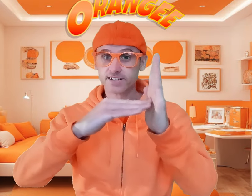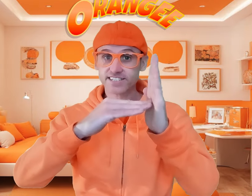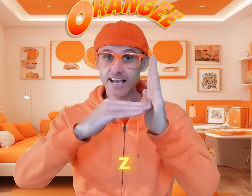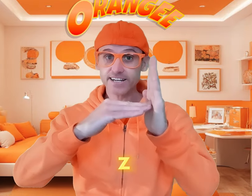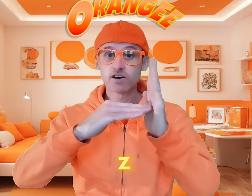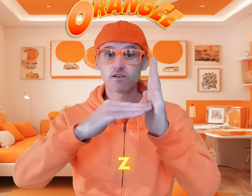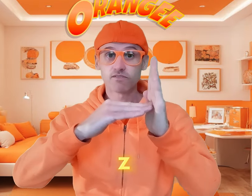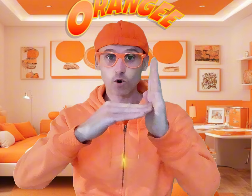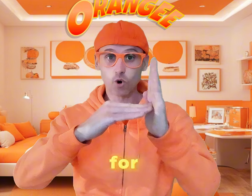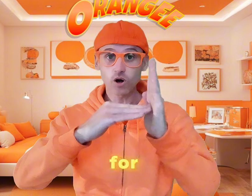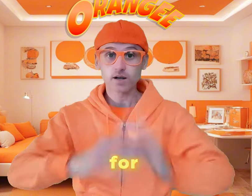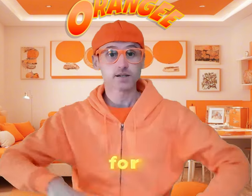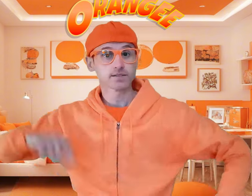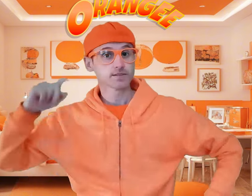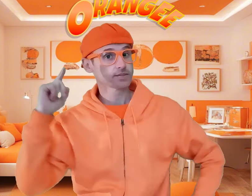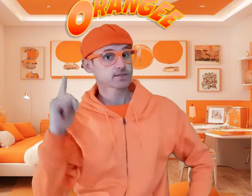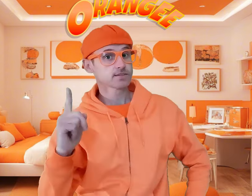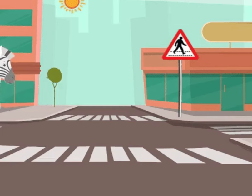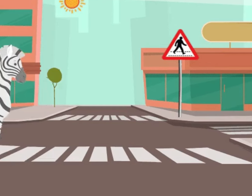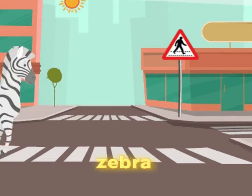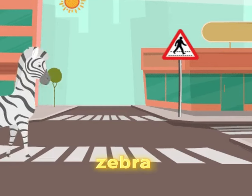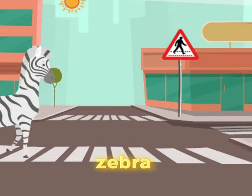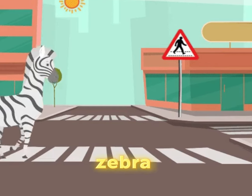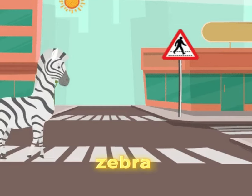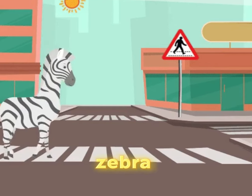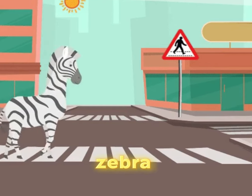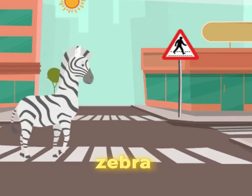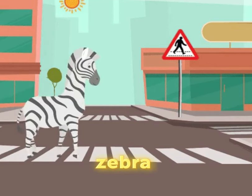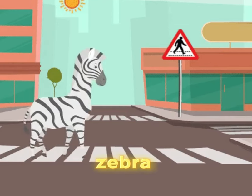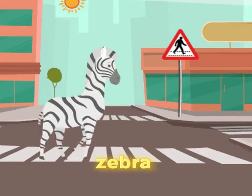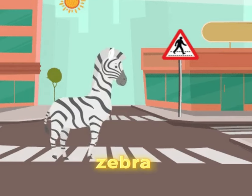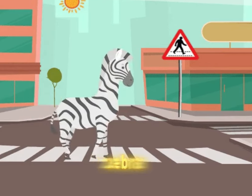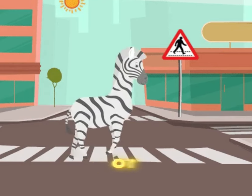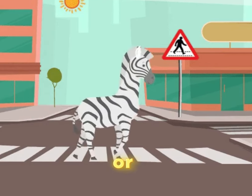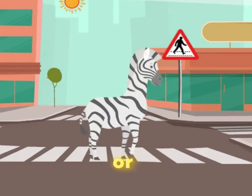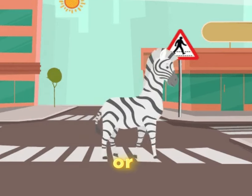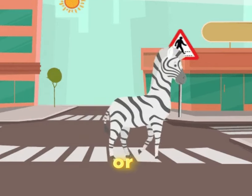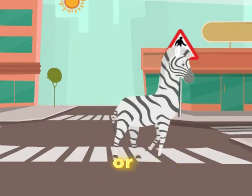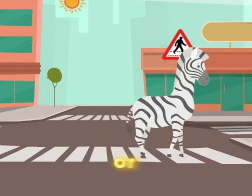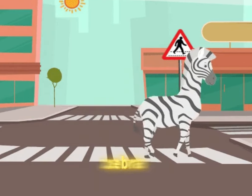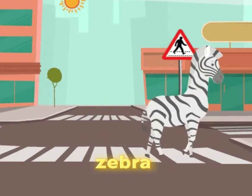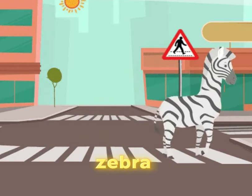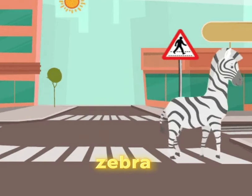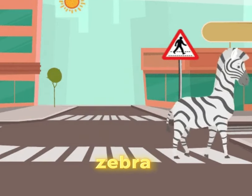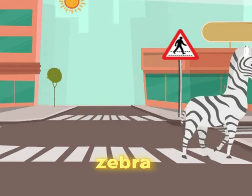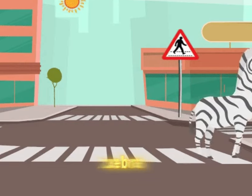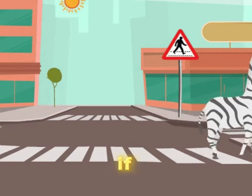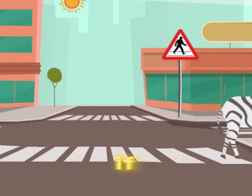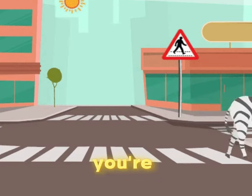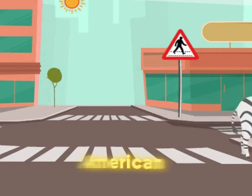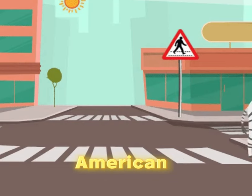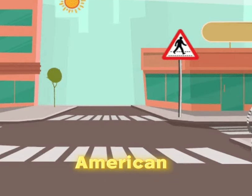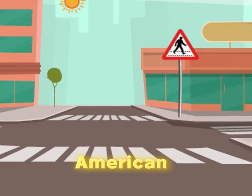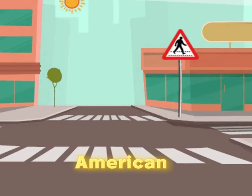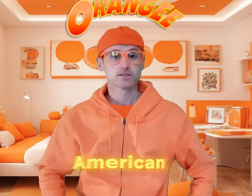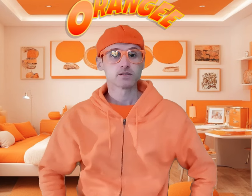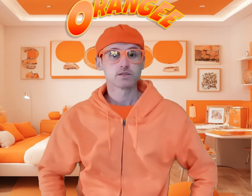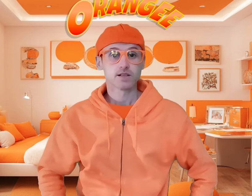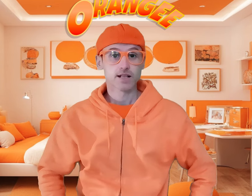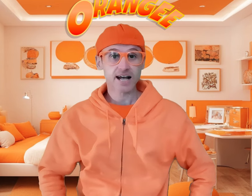Z for zebra. Or zebra if you're American.